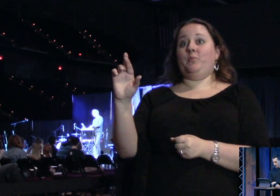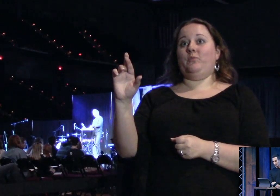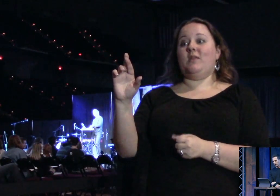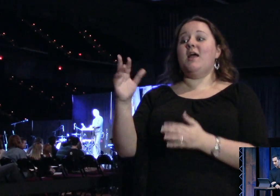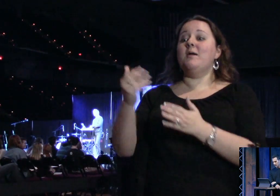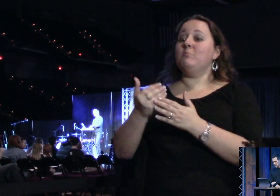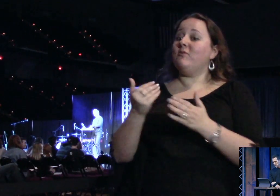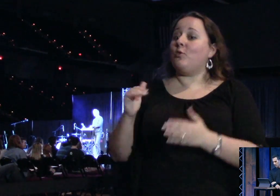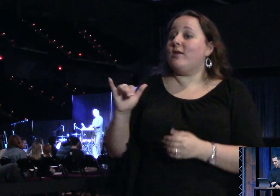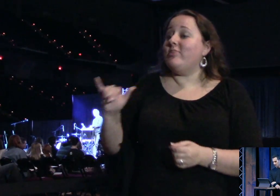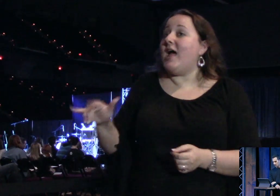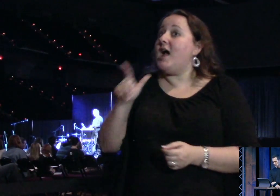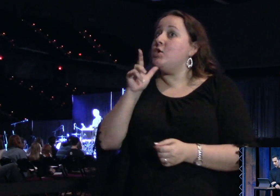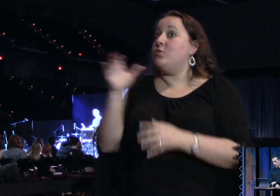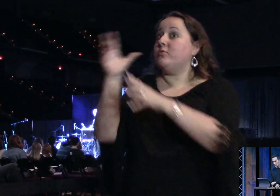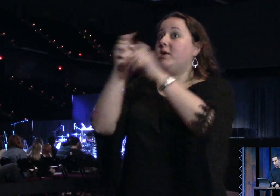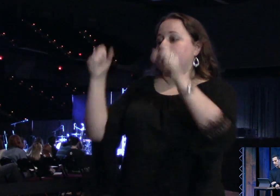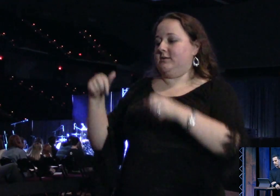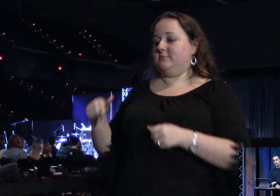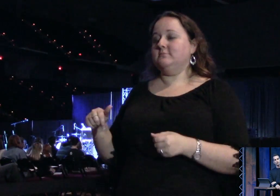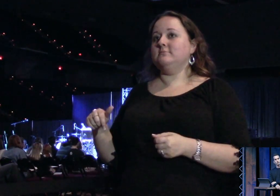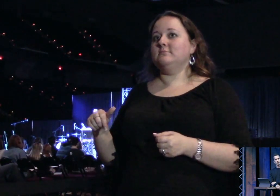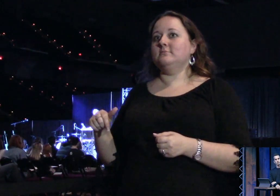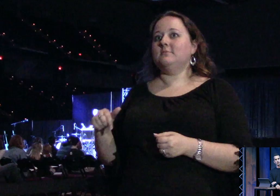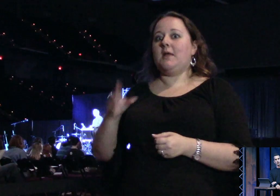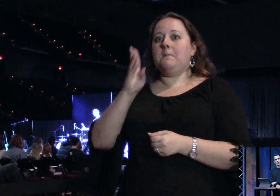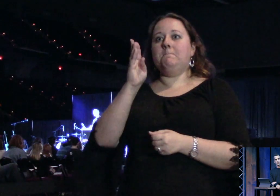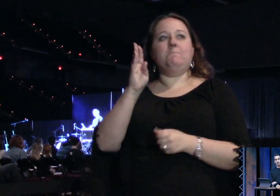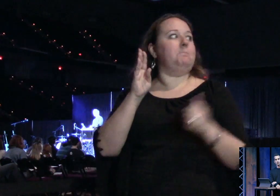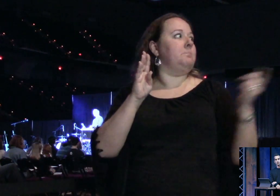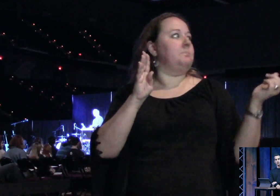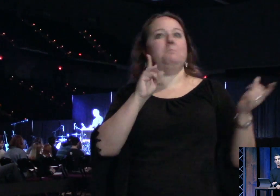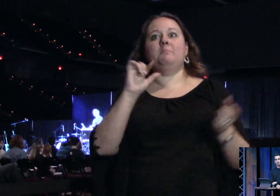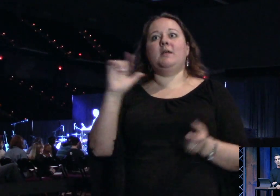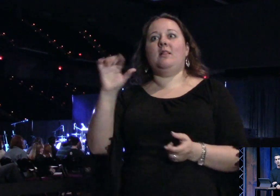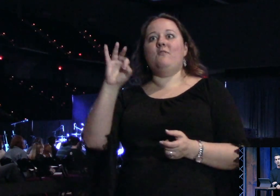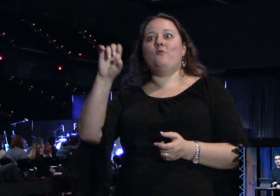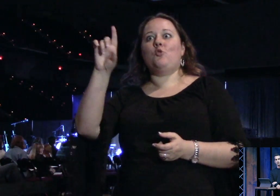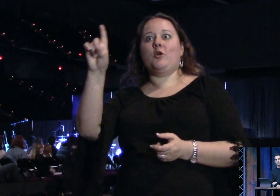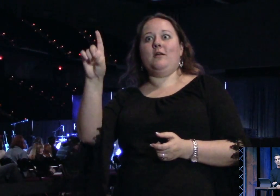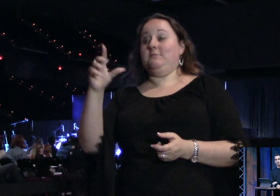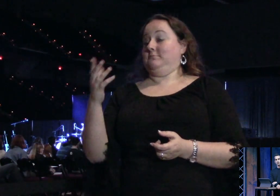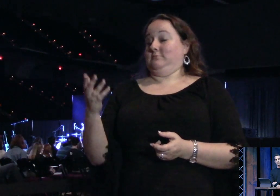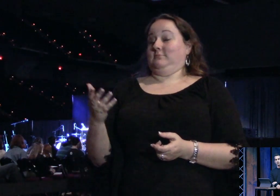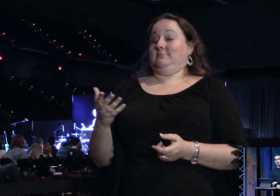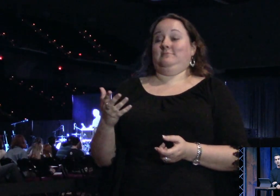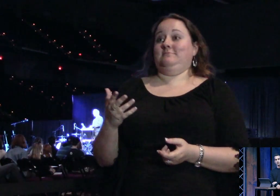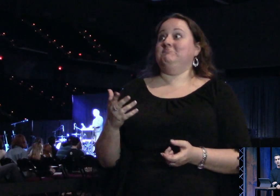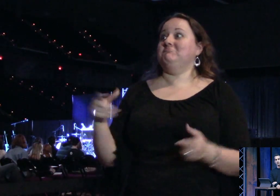Jimmy Carter. Who was president before Jimmy Carter?